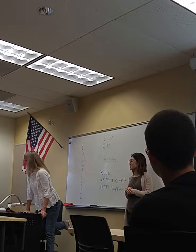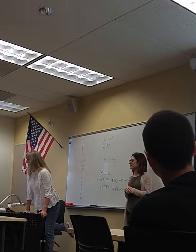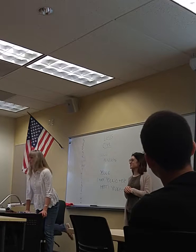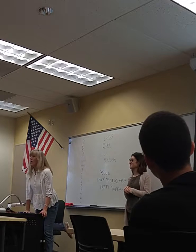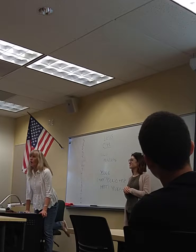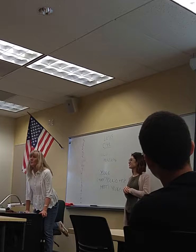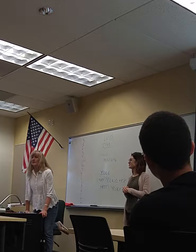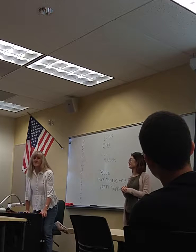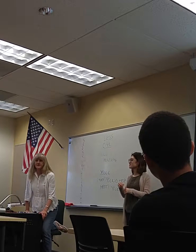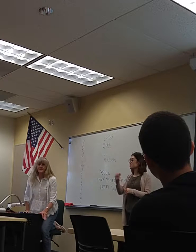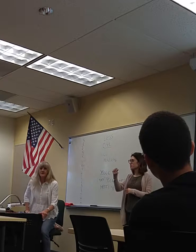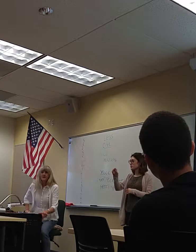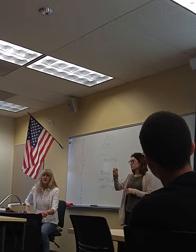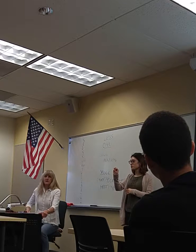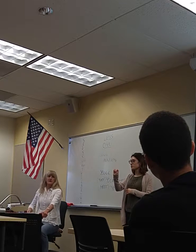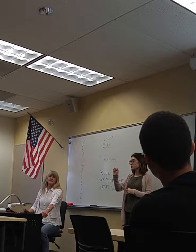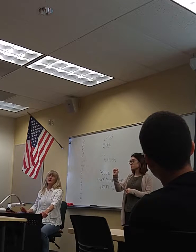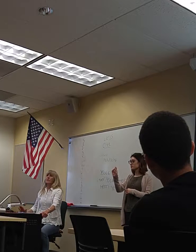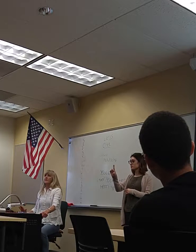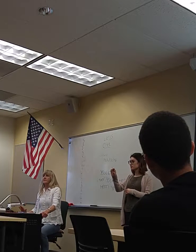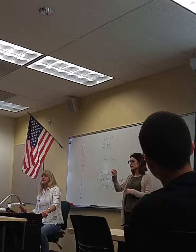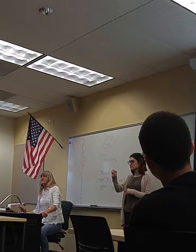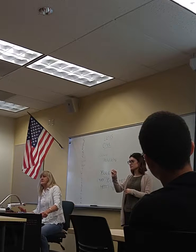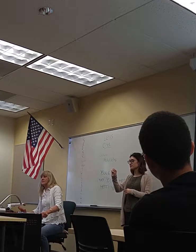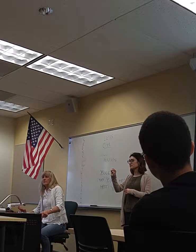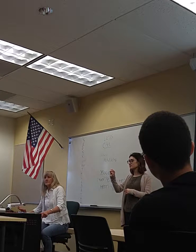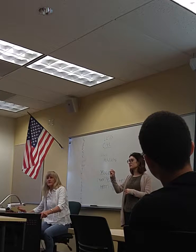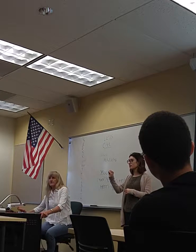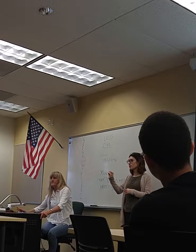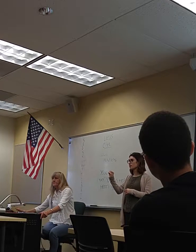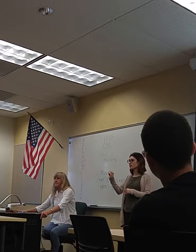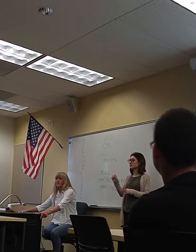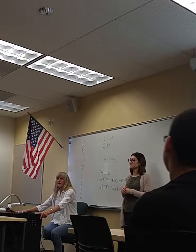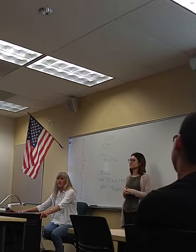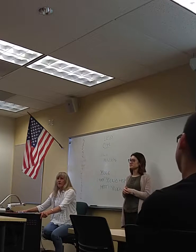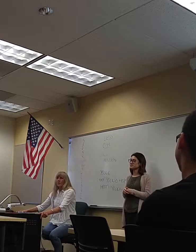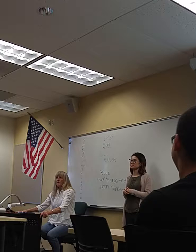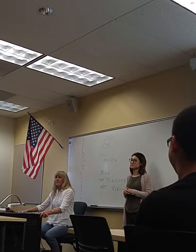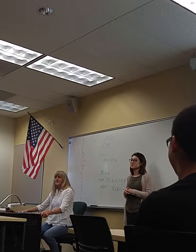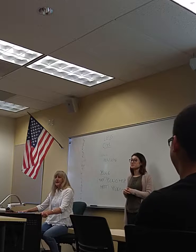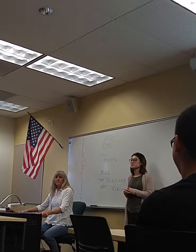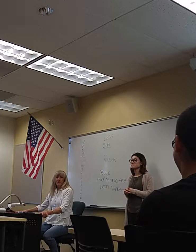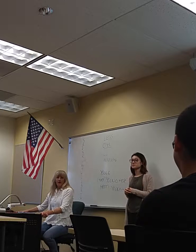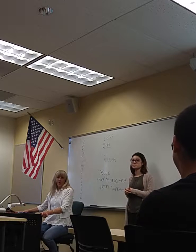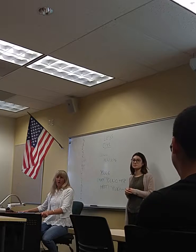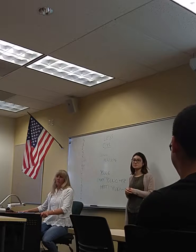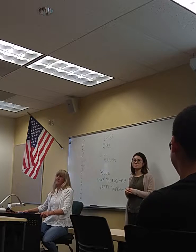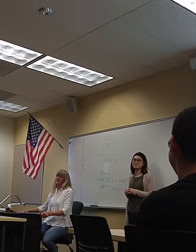interpreter, homeless, because I don't want them knowing what to do. What does that mean,